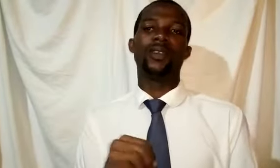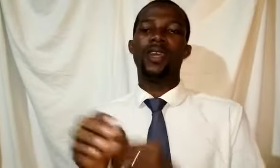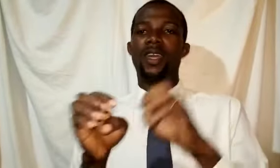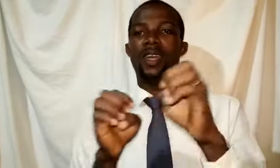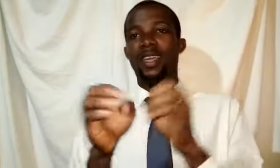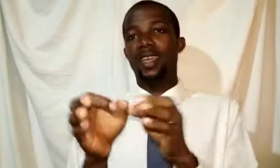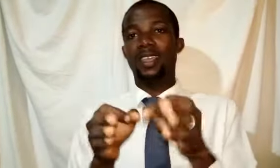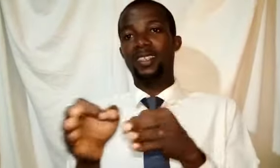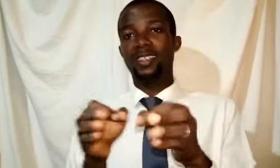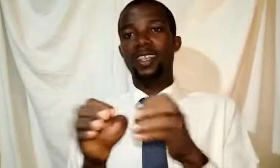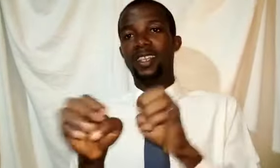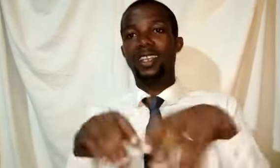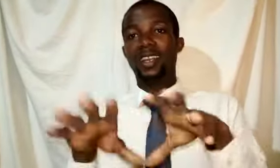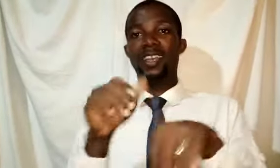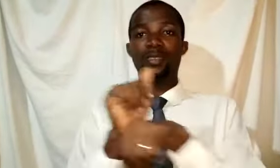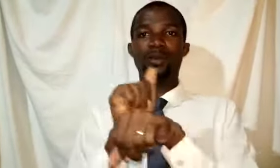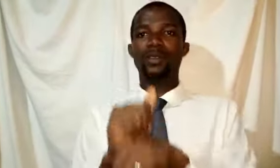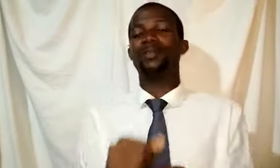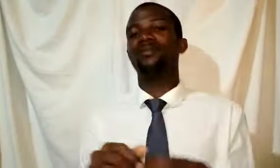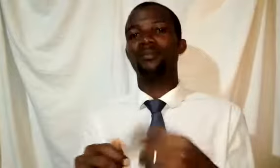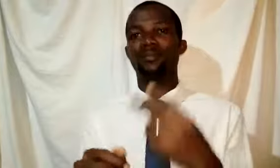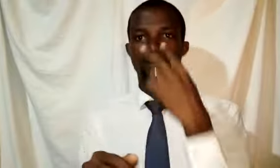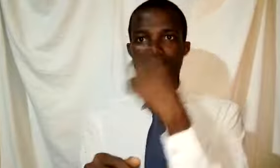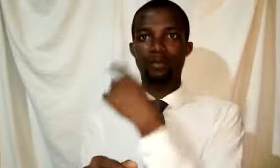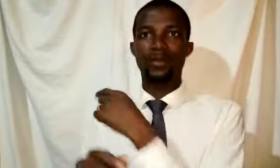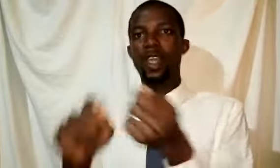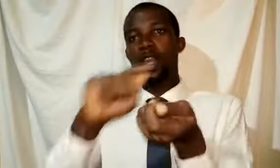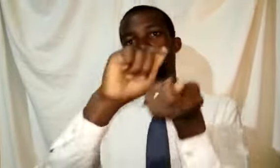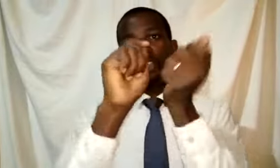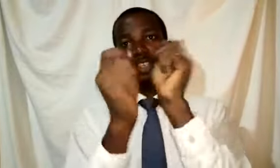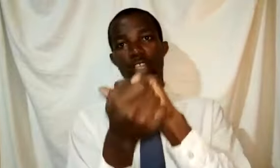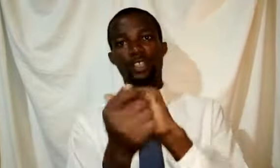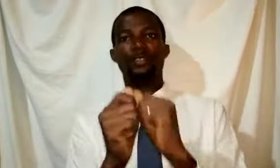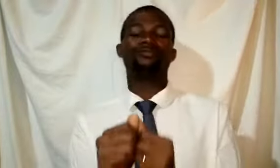Exercises. 1. Convert